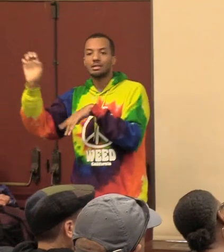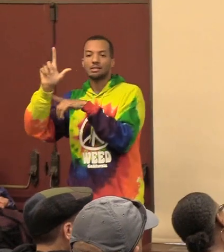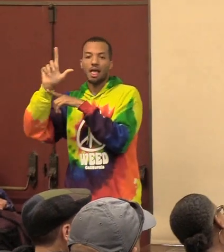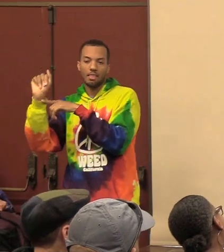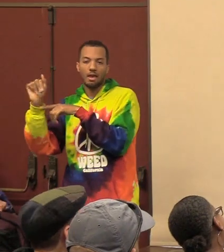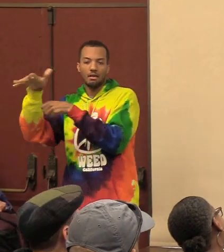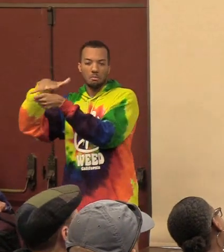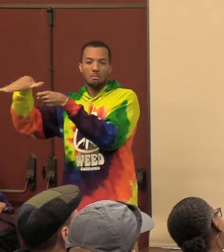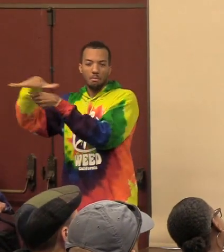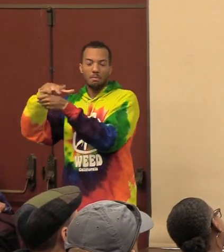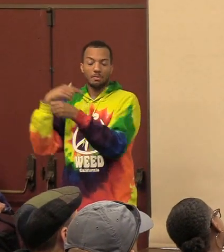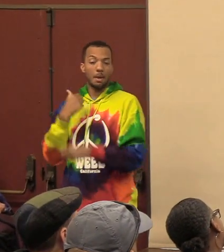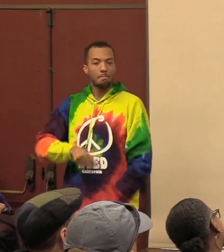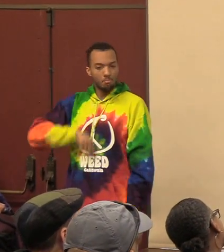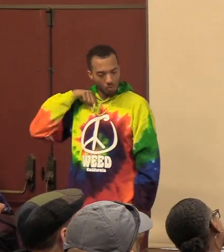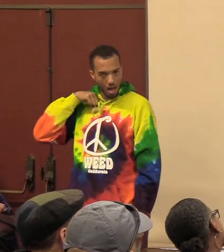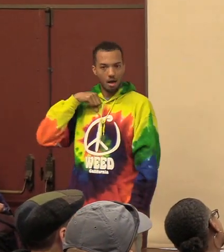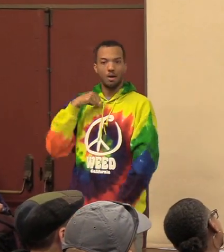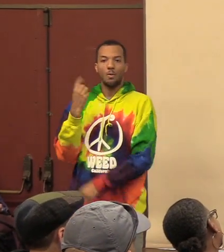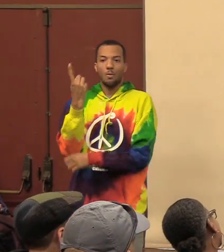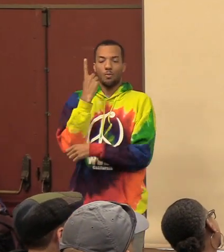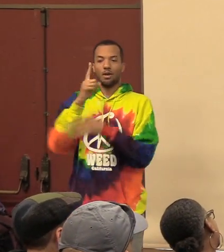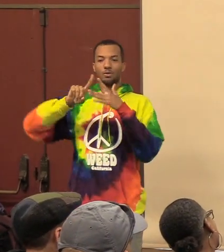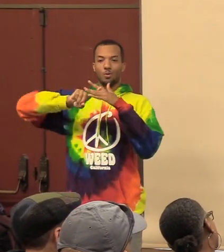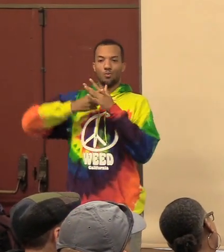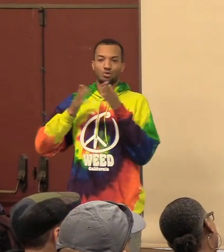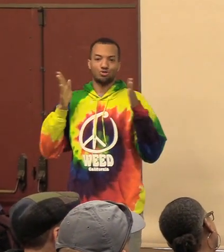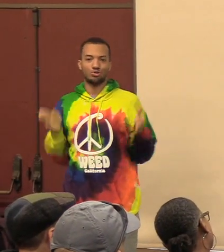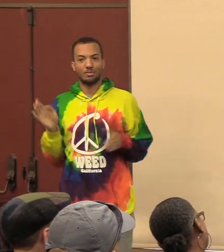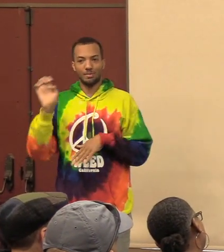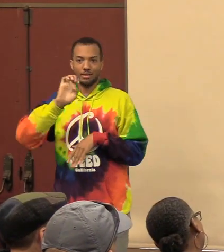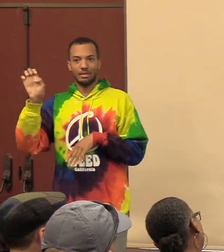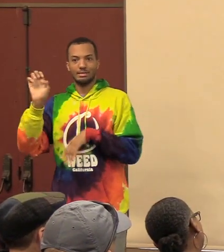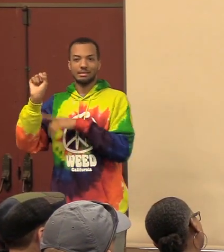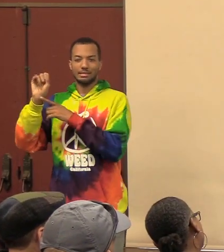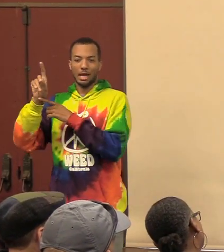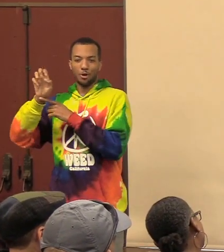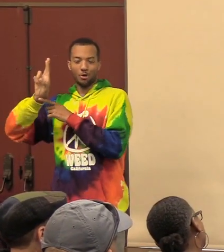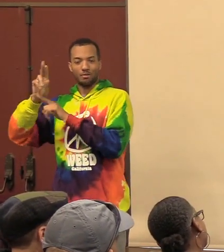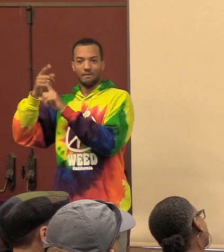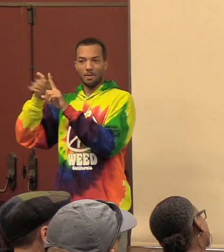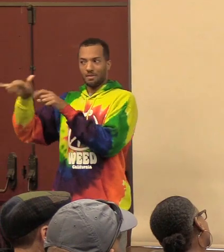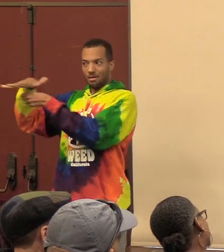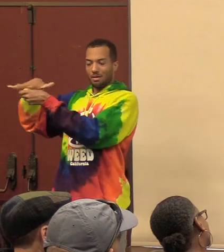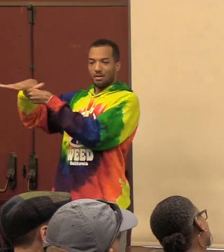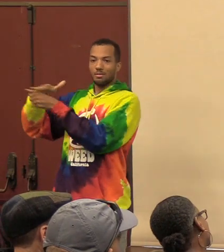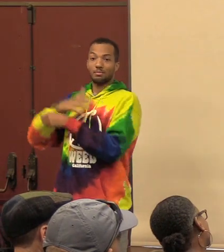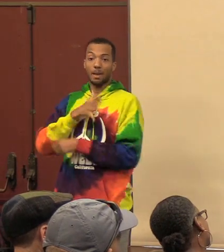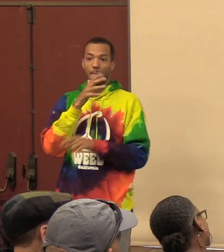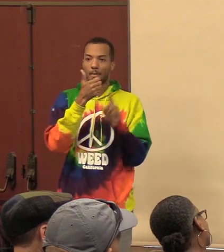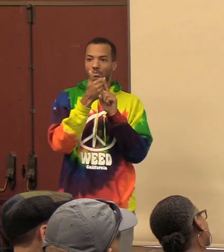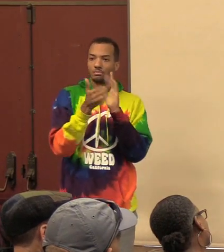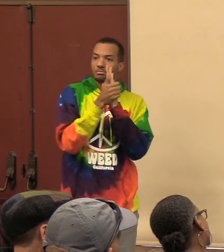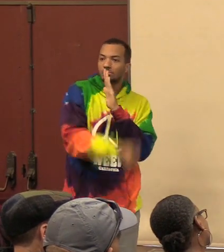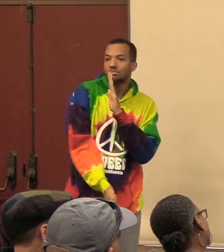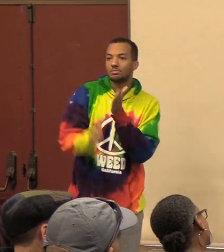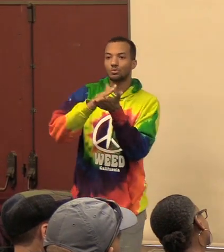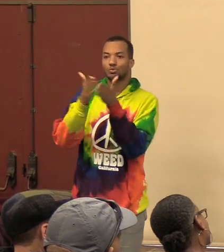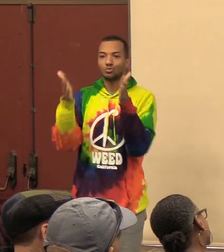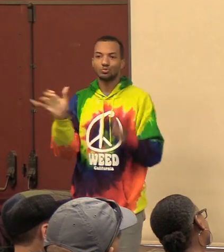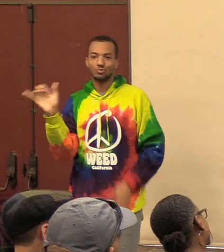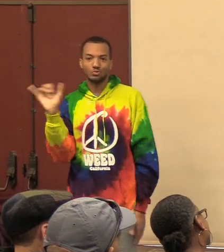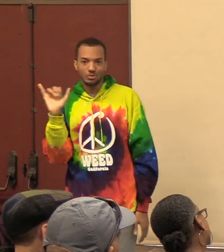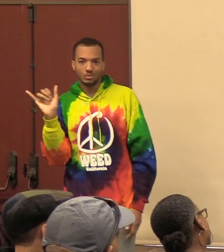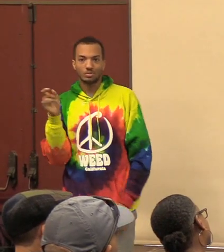Los Angeles. I'm proud to be one of the original Eastsiders. And my mother was a cook. She worked